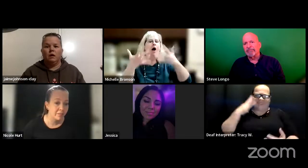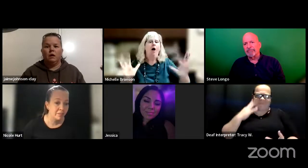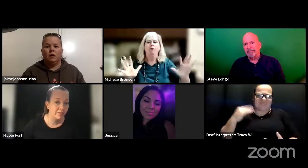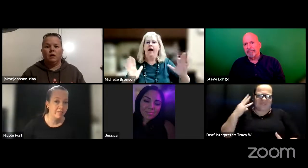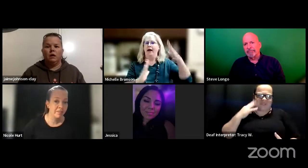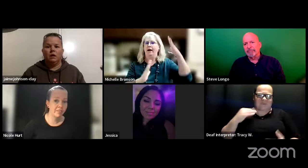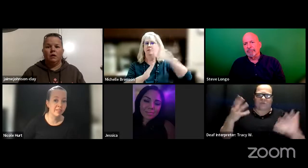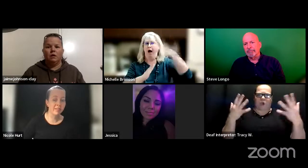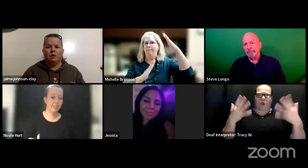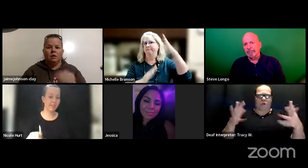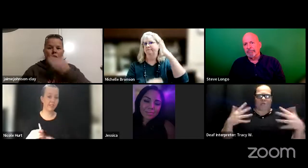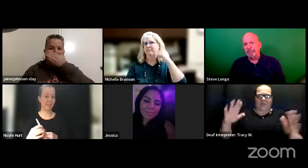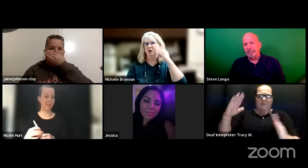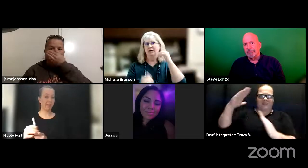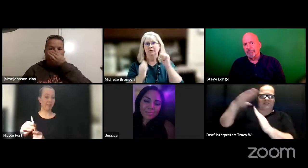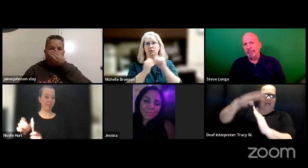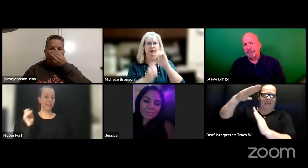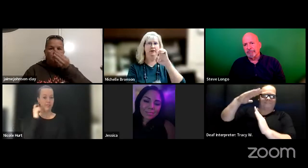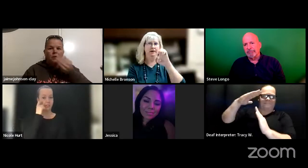And